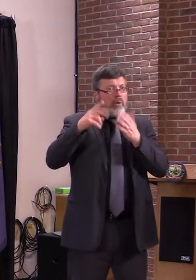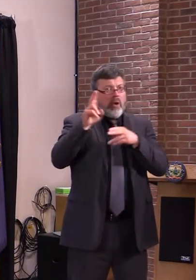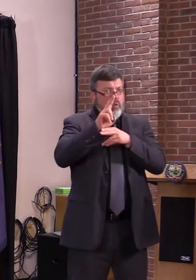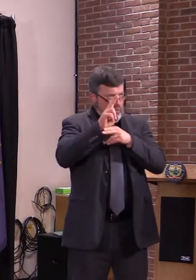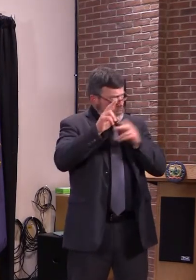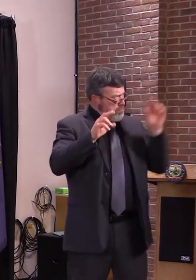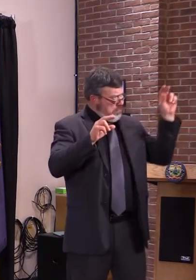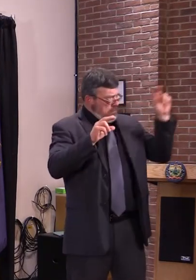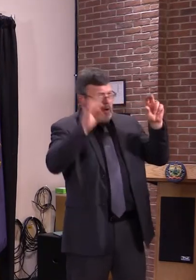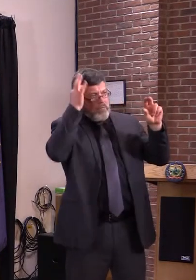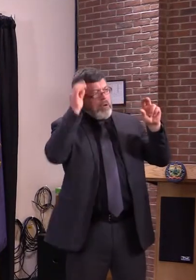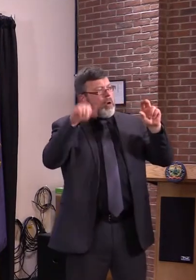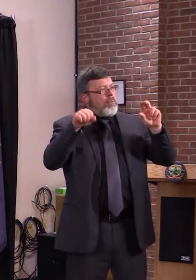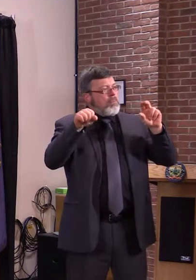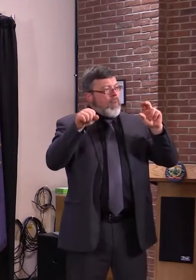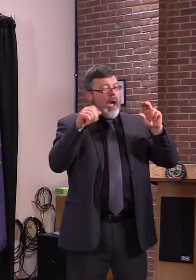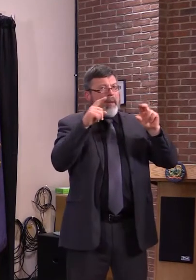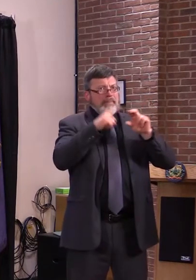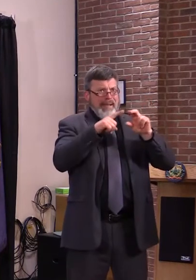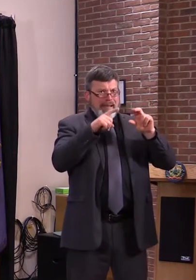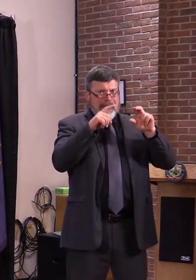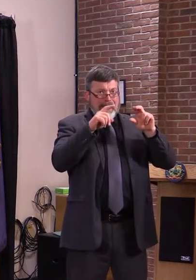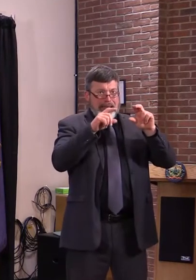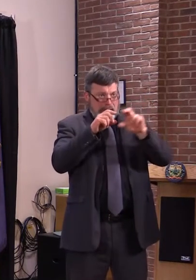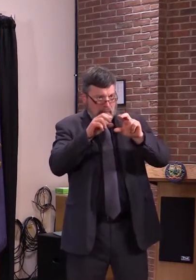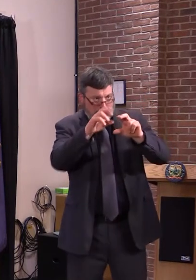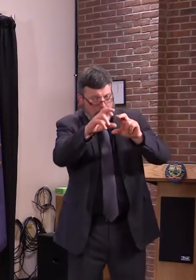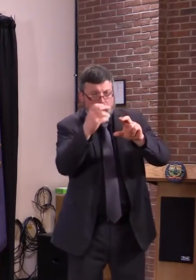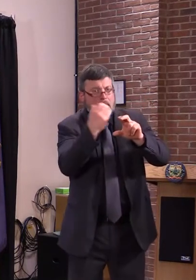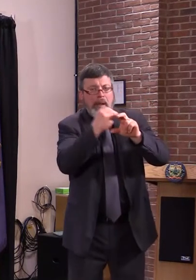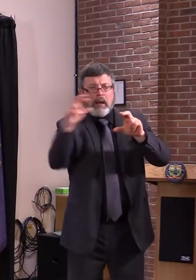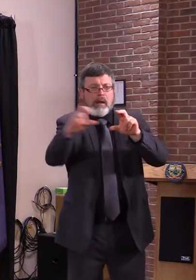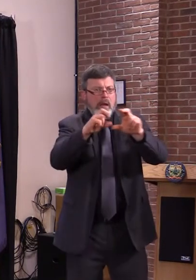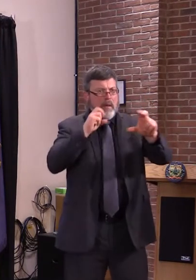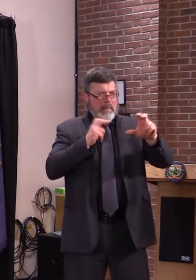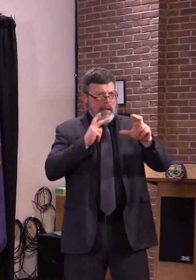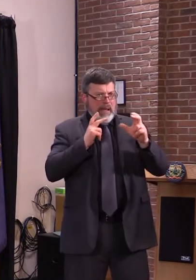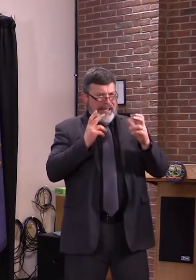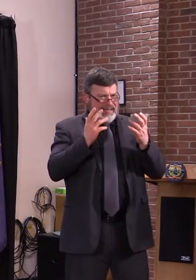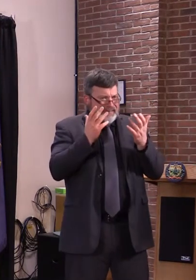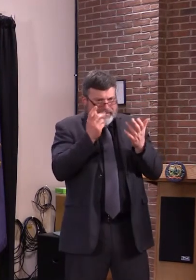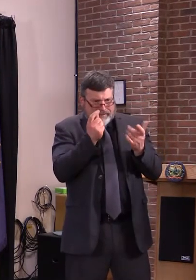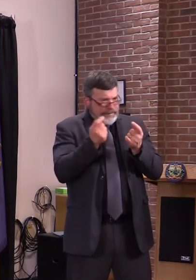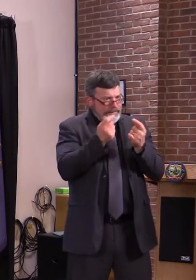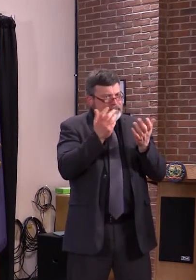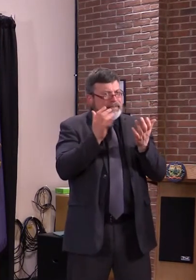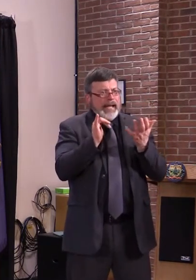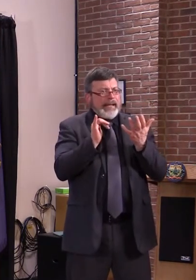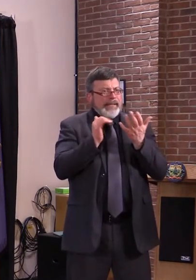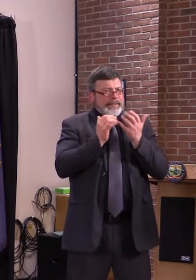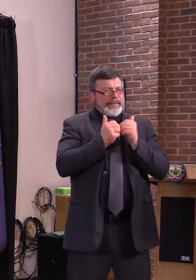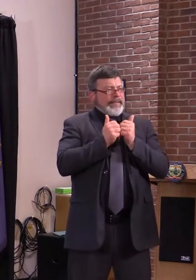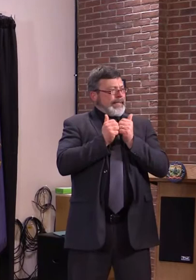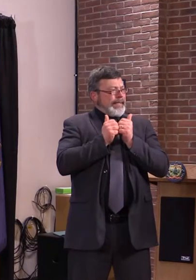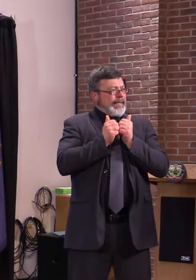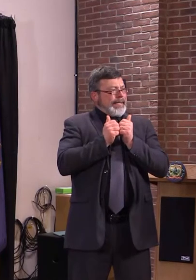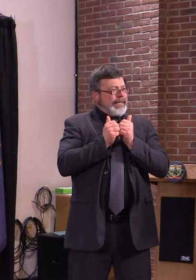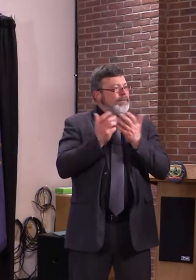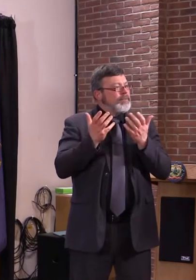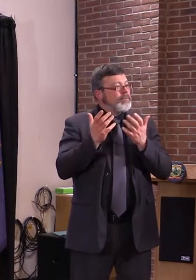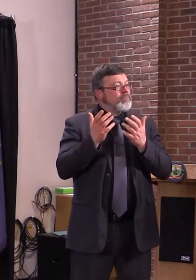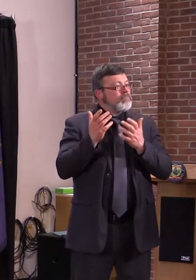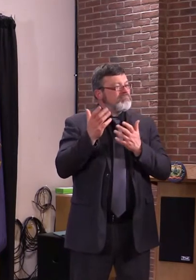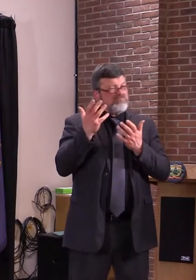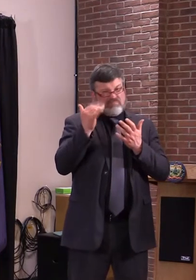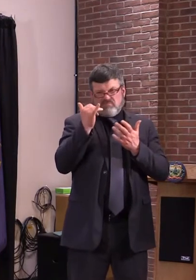at the end of the fiscal year. But even this construct only allows for a recapture of approximately 34%